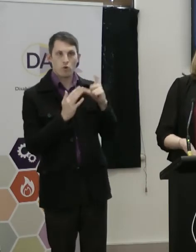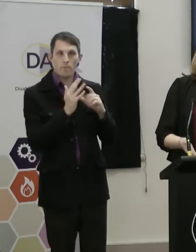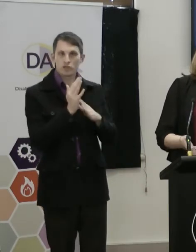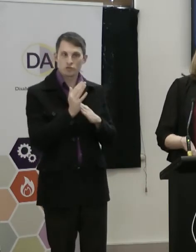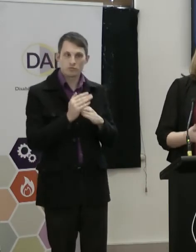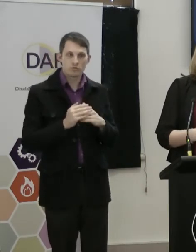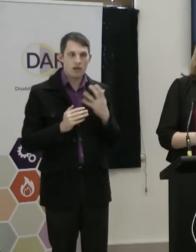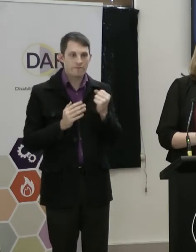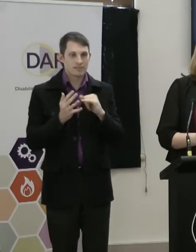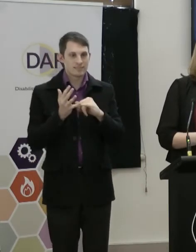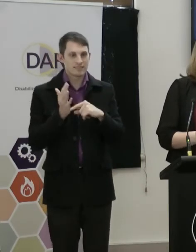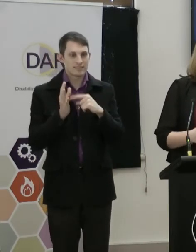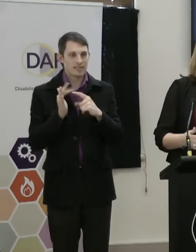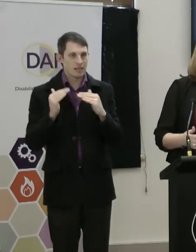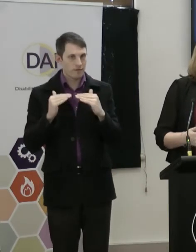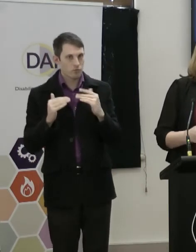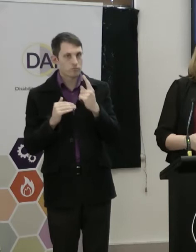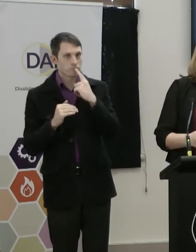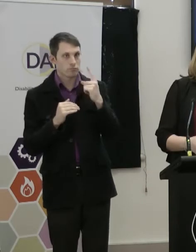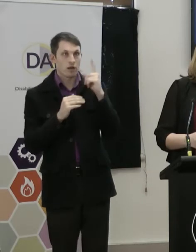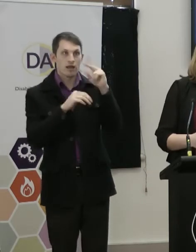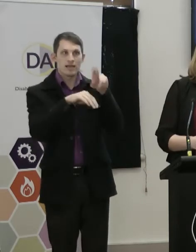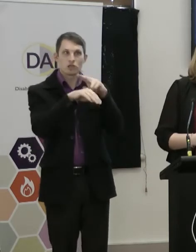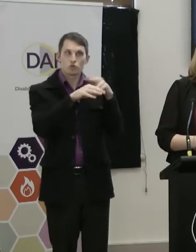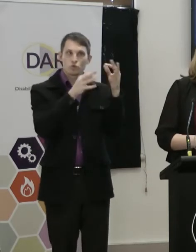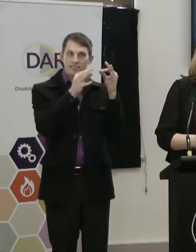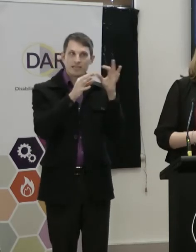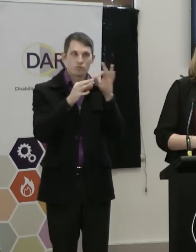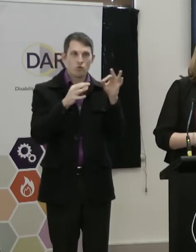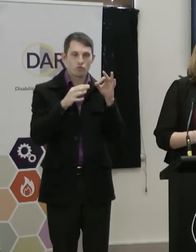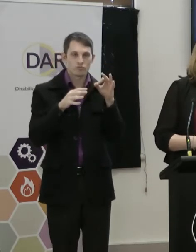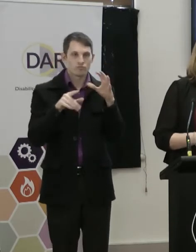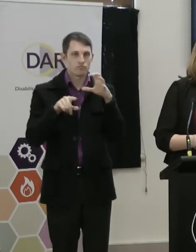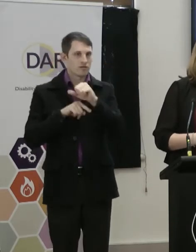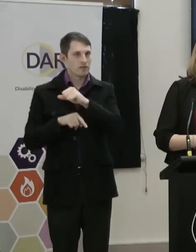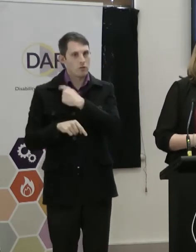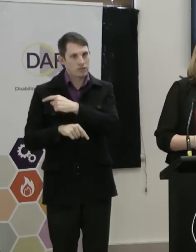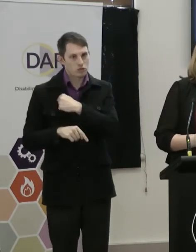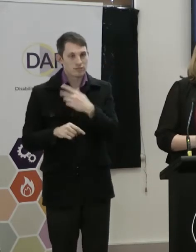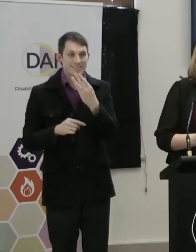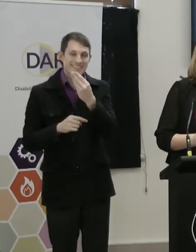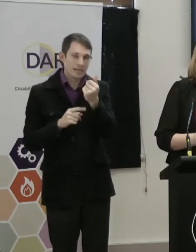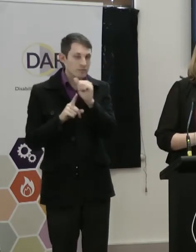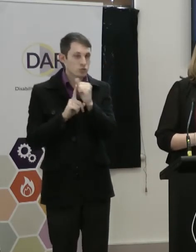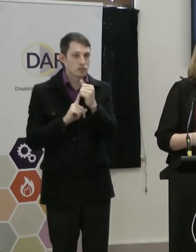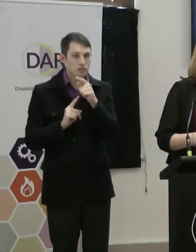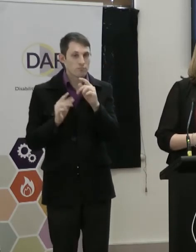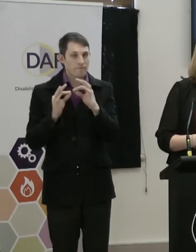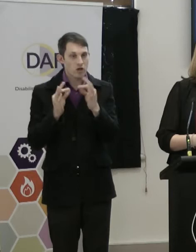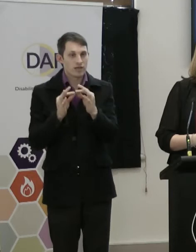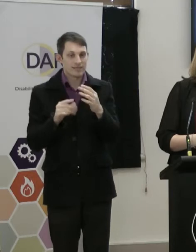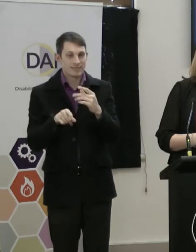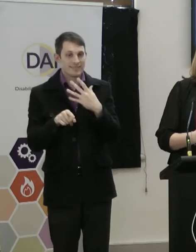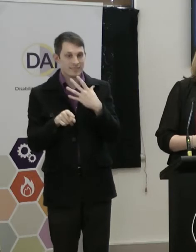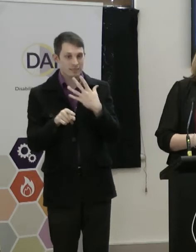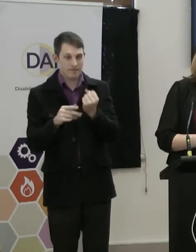state level, and in the national scheme doesn't replace those obligations. So in some instances, providers are having to report some of